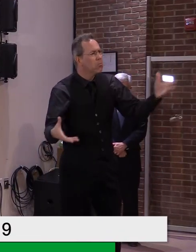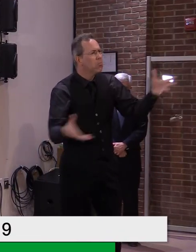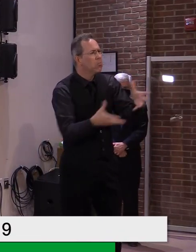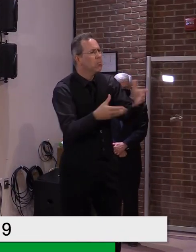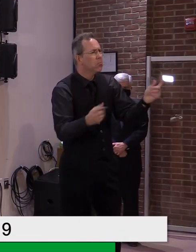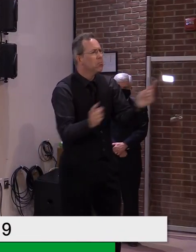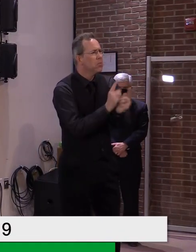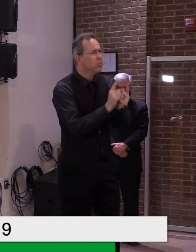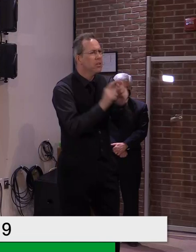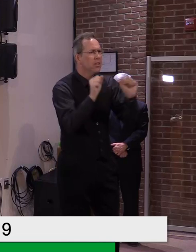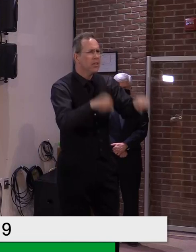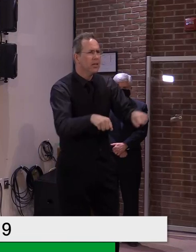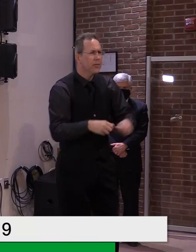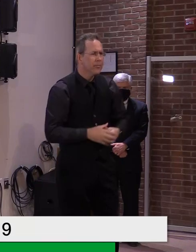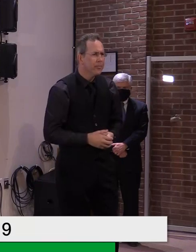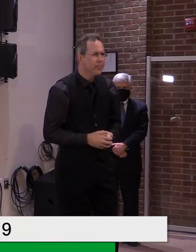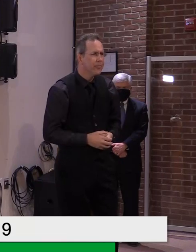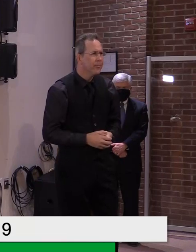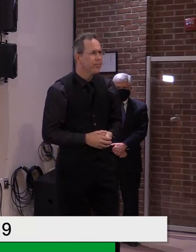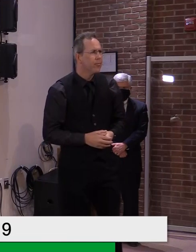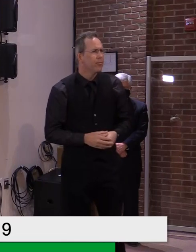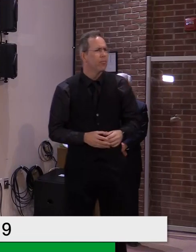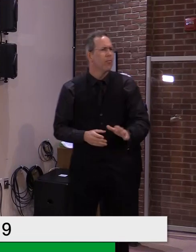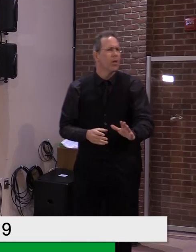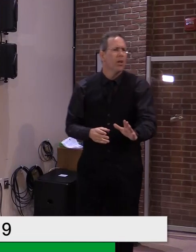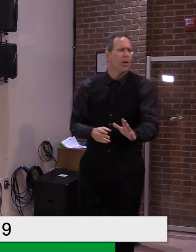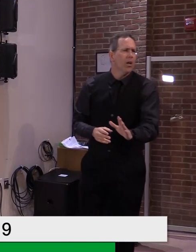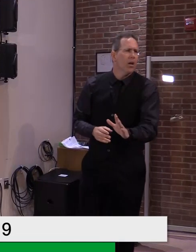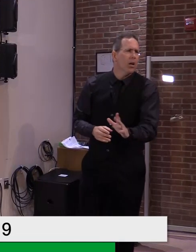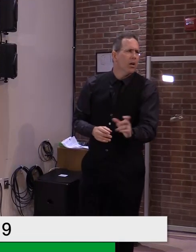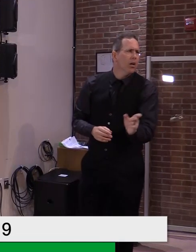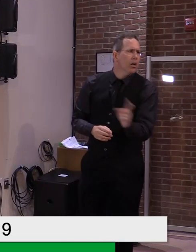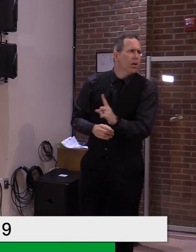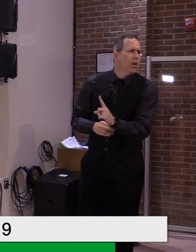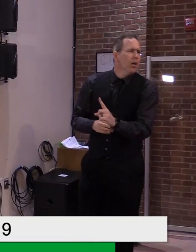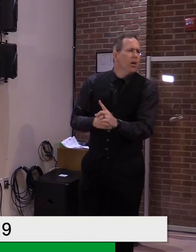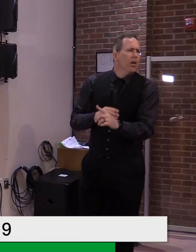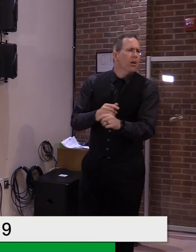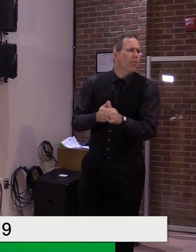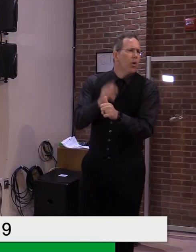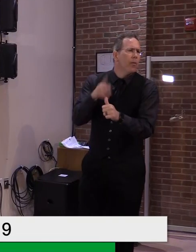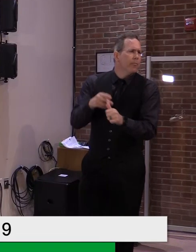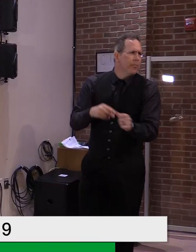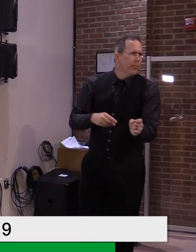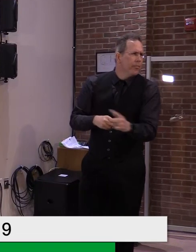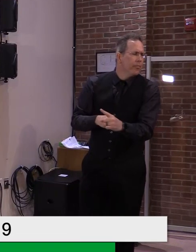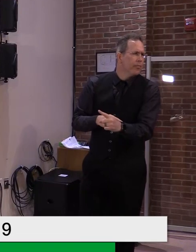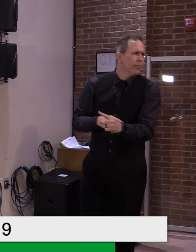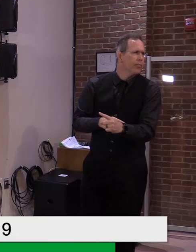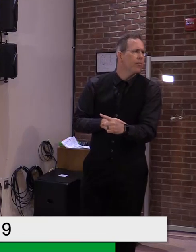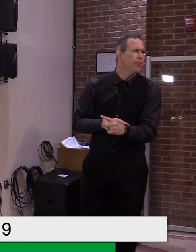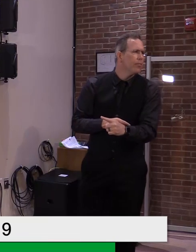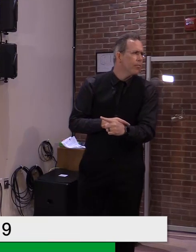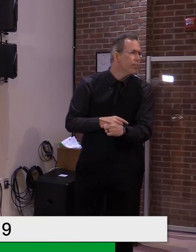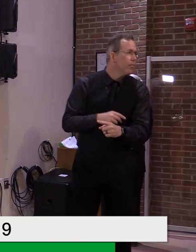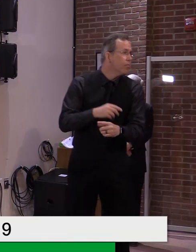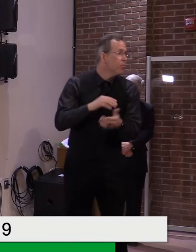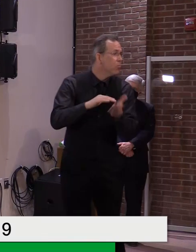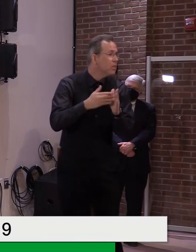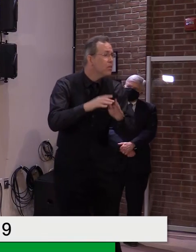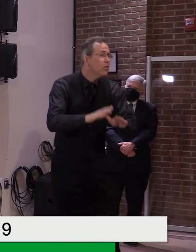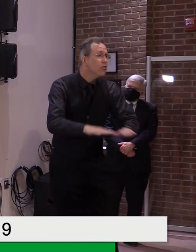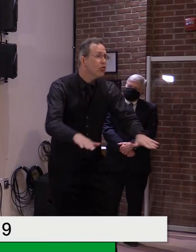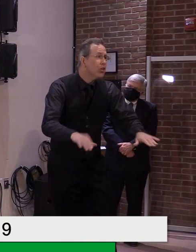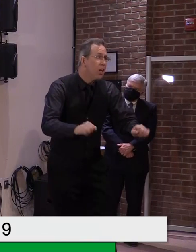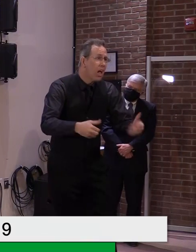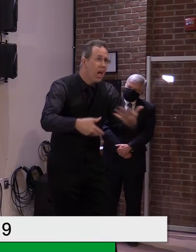So can kids anticipate looking forward to kind of casually hanging out with their friends this summer? Will there still